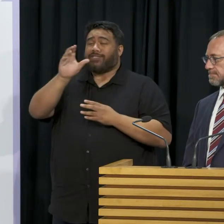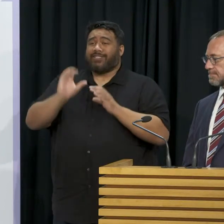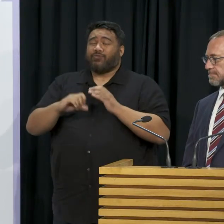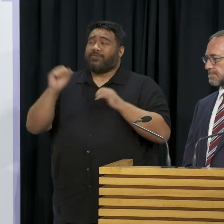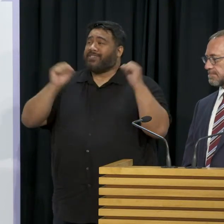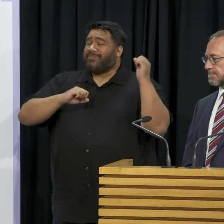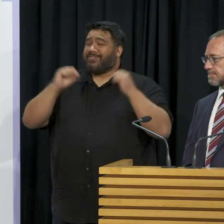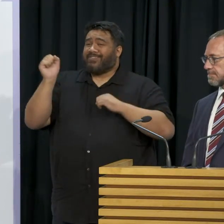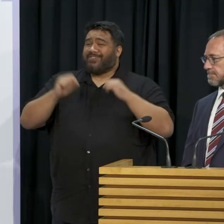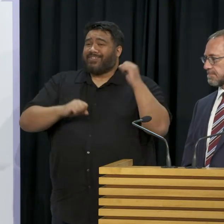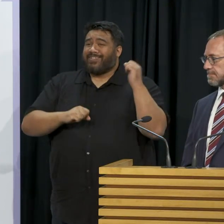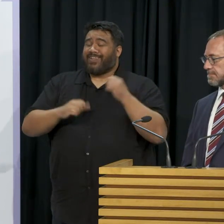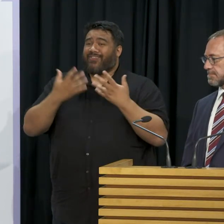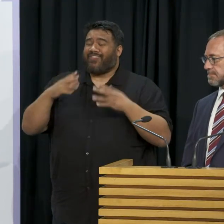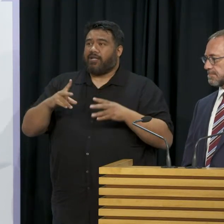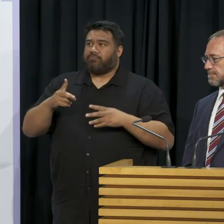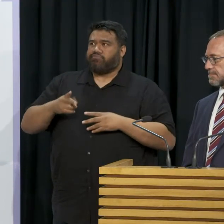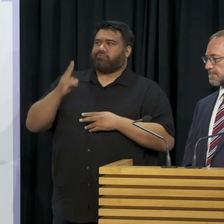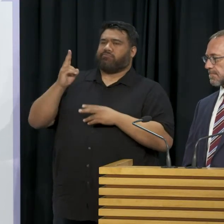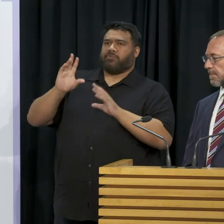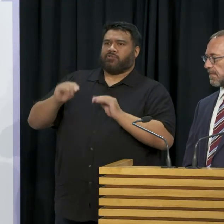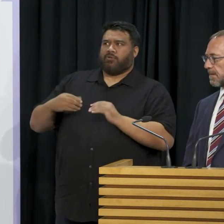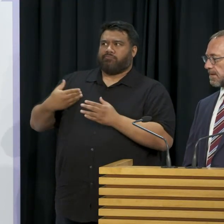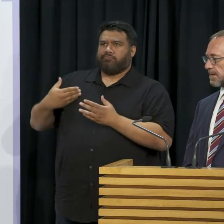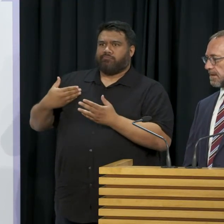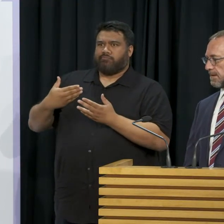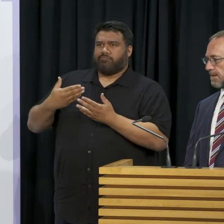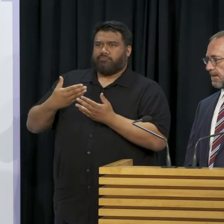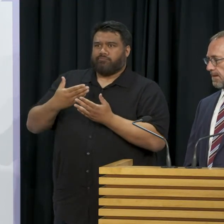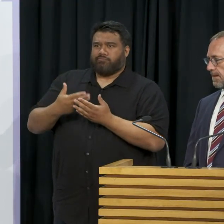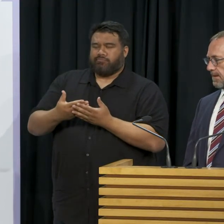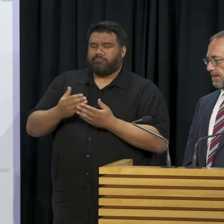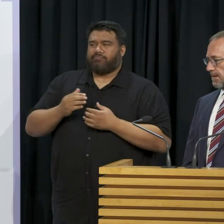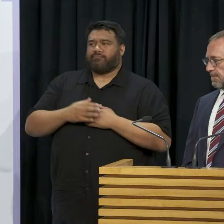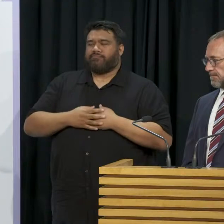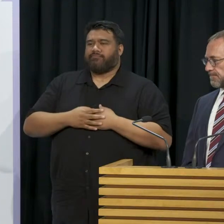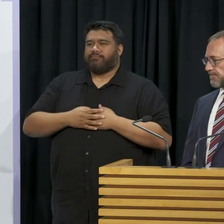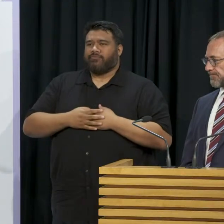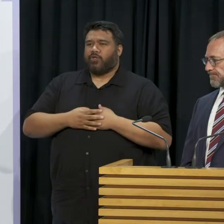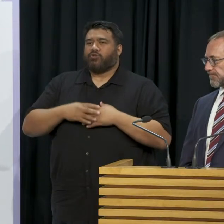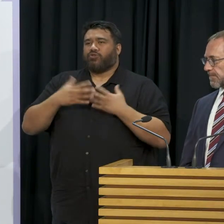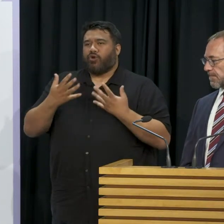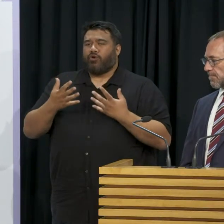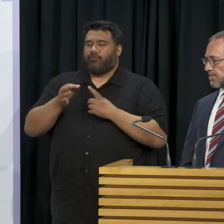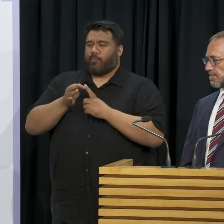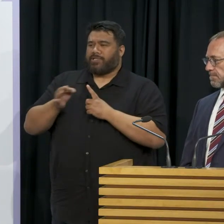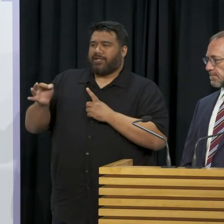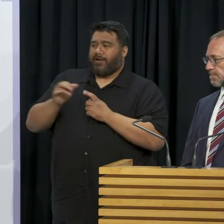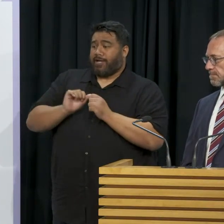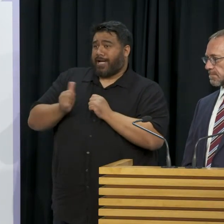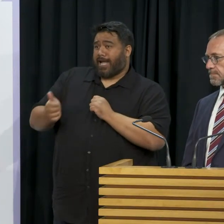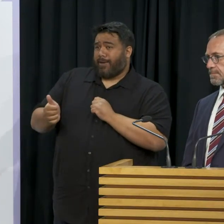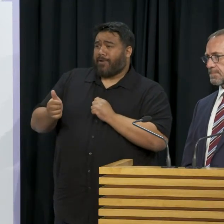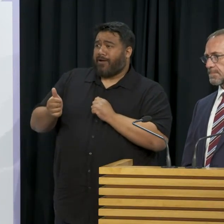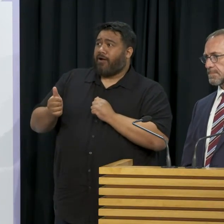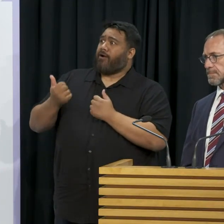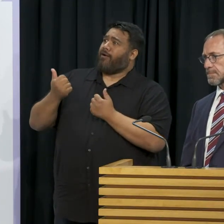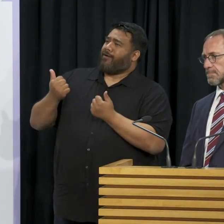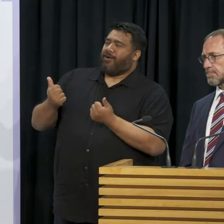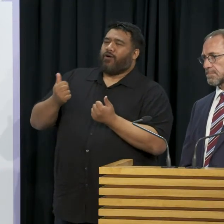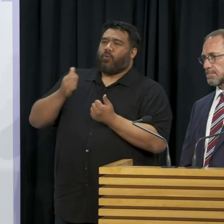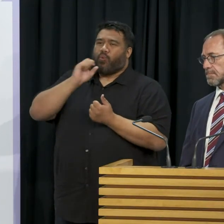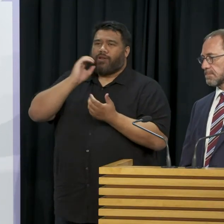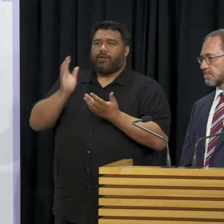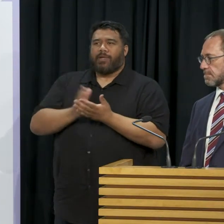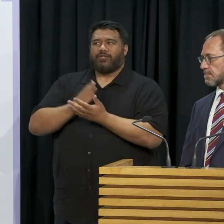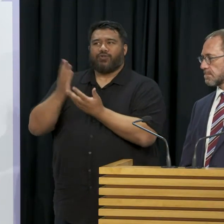a long time. And so, as you can imagine, as we would for our Pacific neighbours, we'll be really making sure that PM Brown